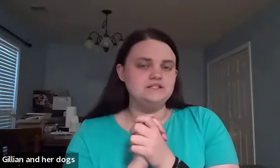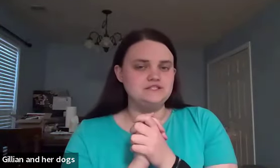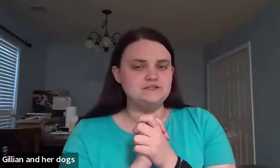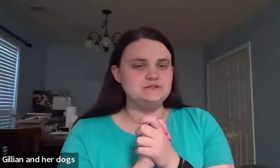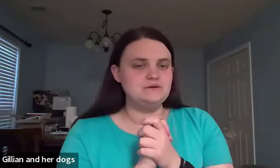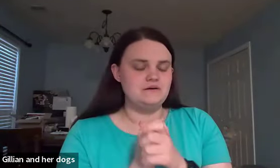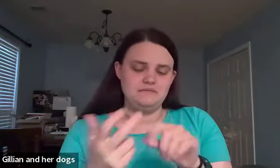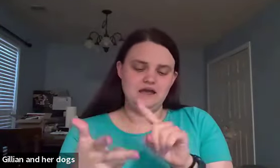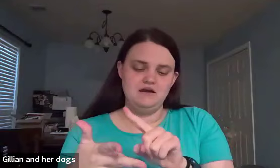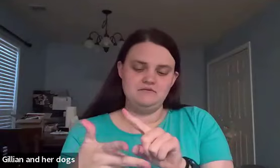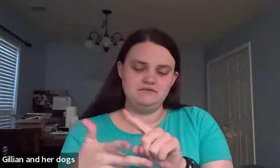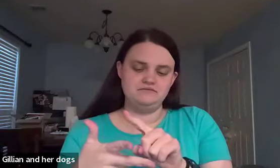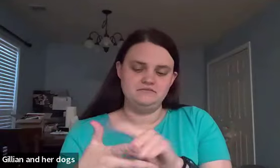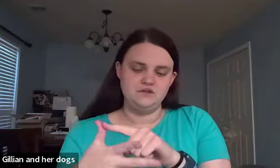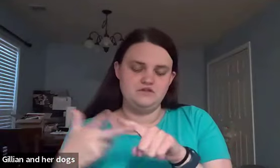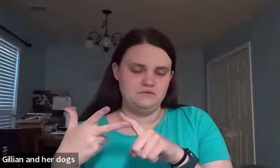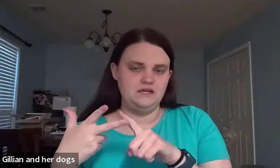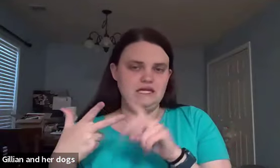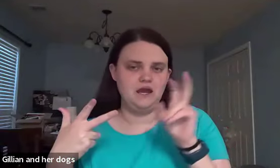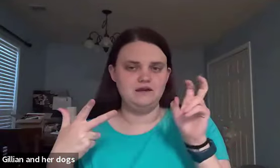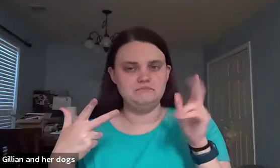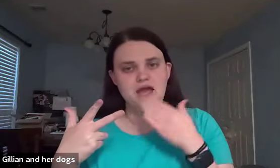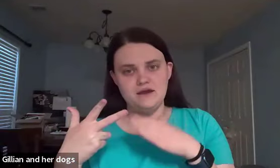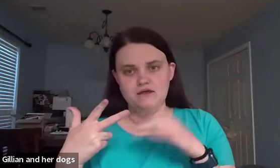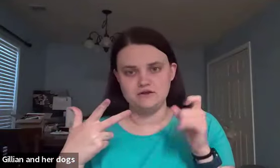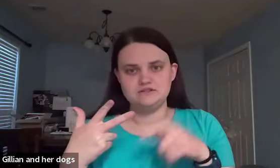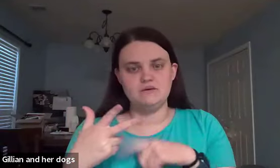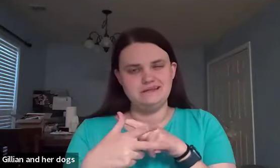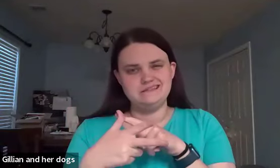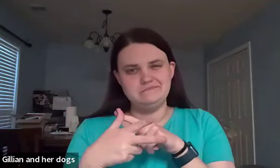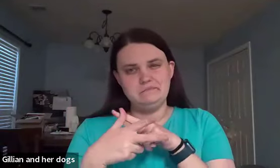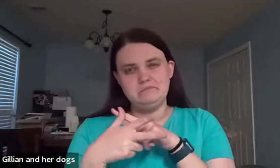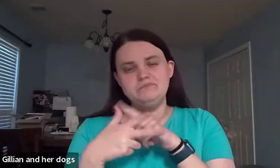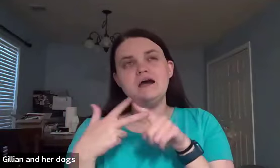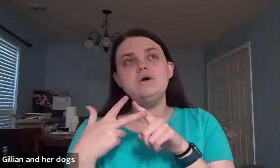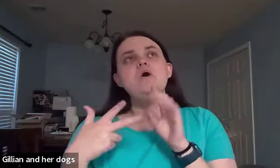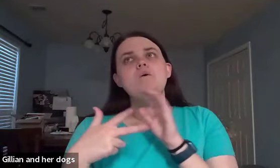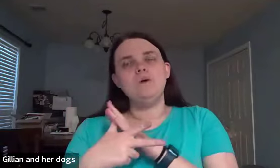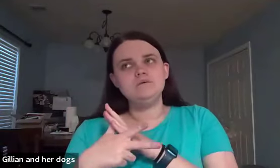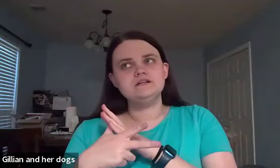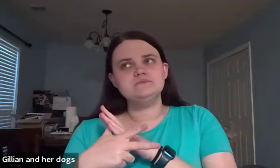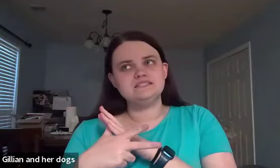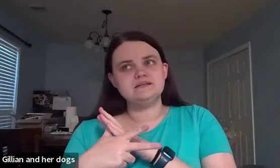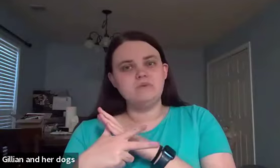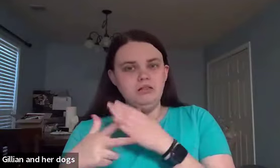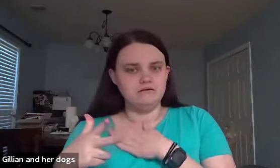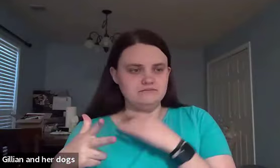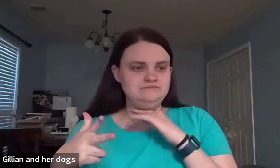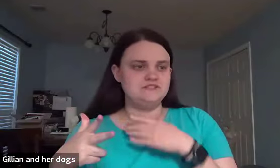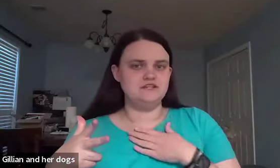going to have the three kind of bad weathers that not one we seem, oh,